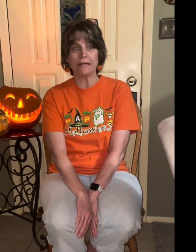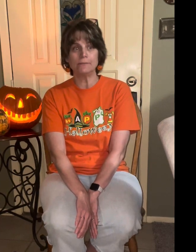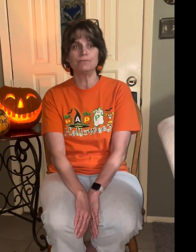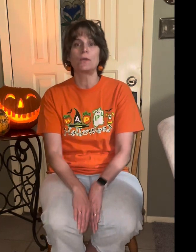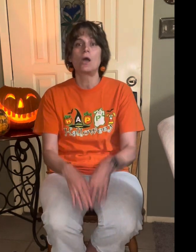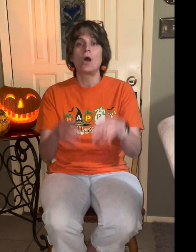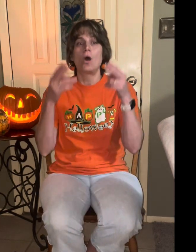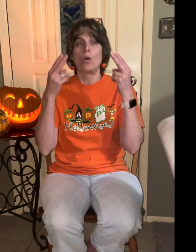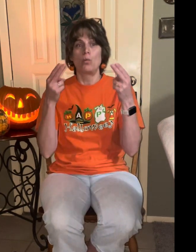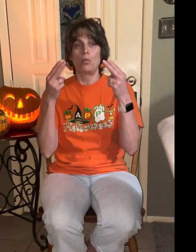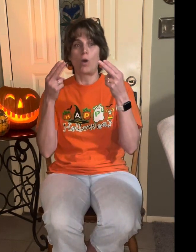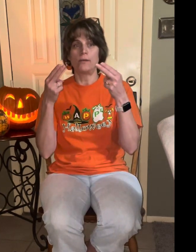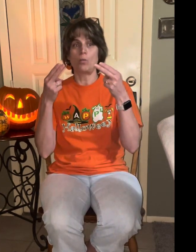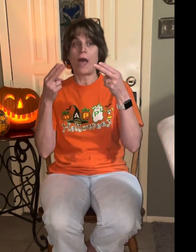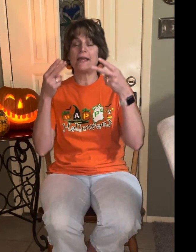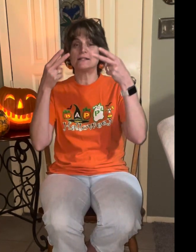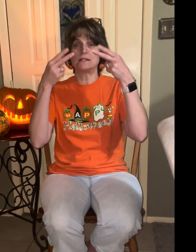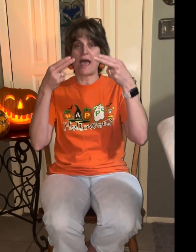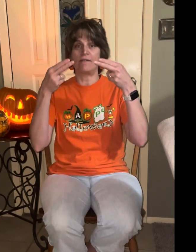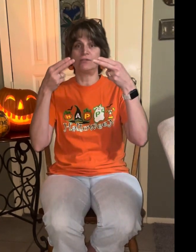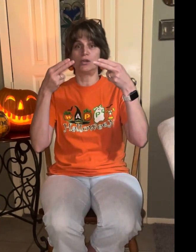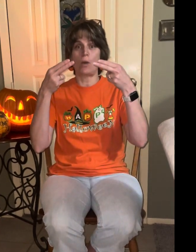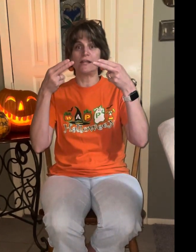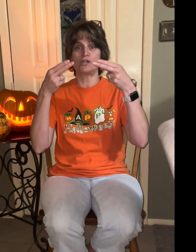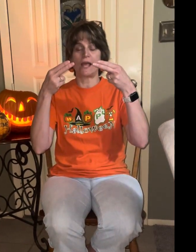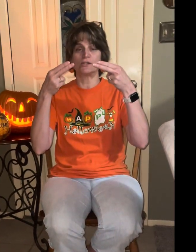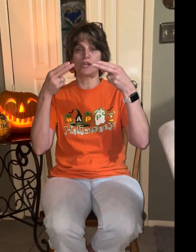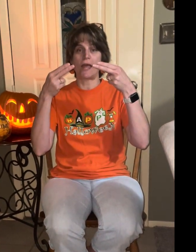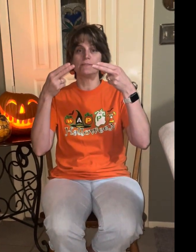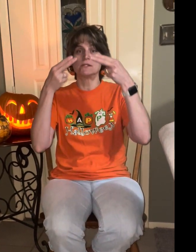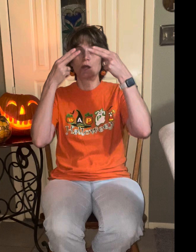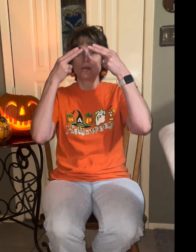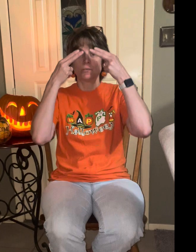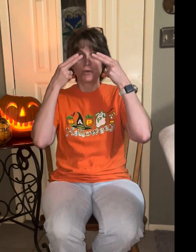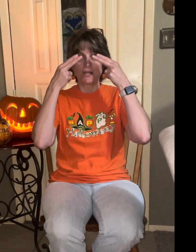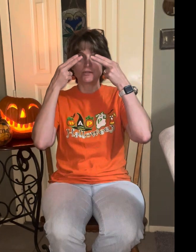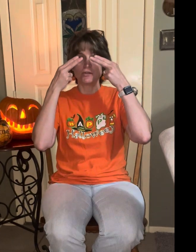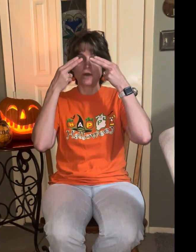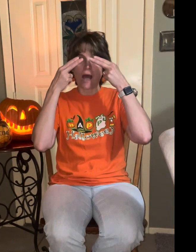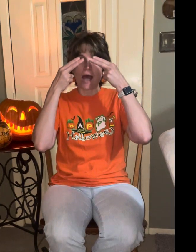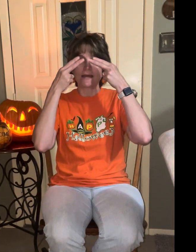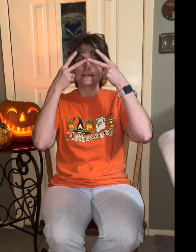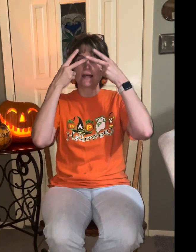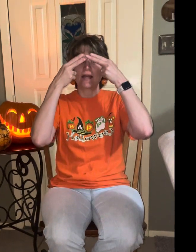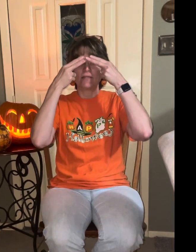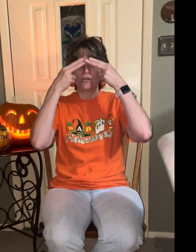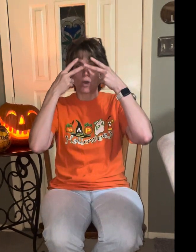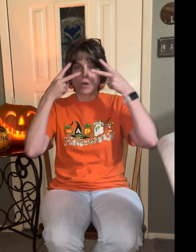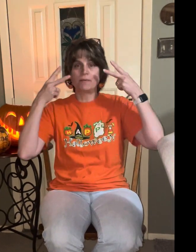Halloween. One way is to have two H hand shapes, bring it to your eyes, and then you open them